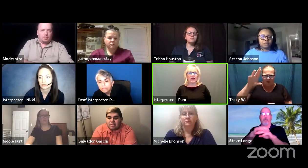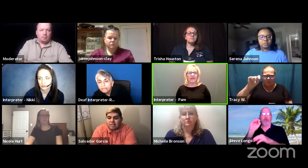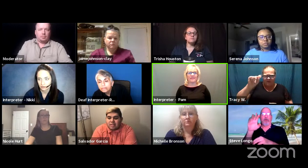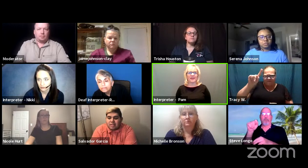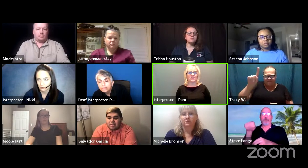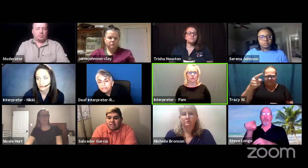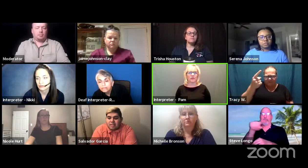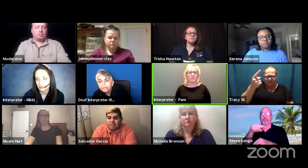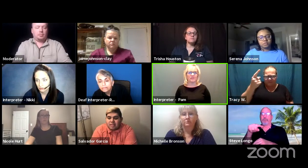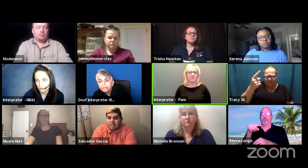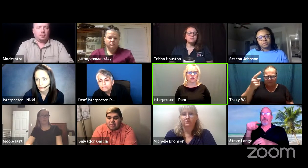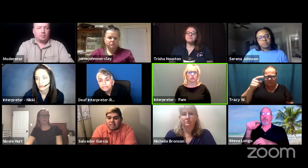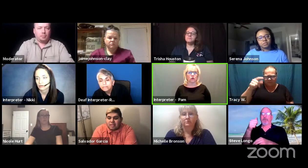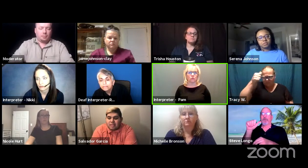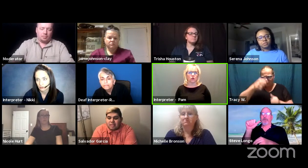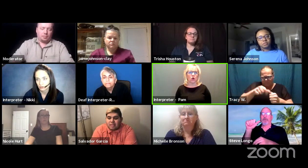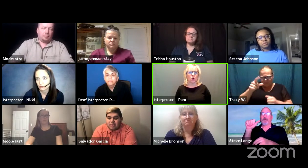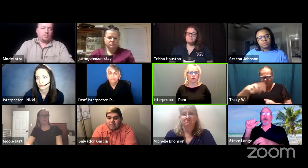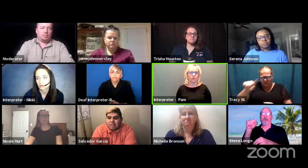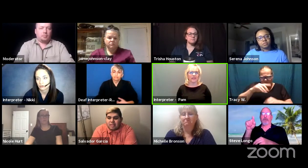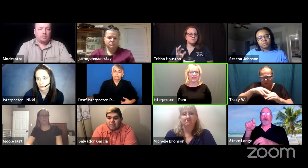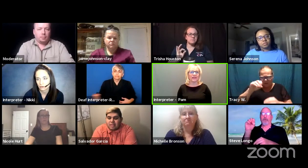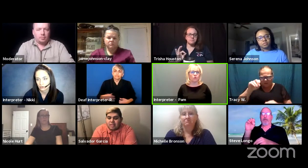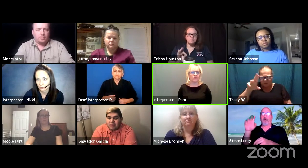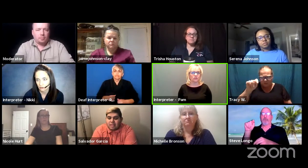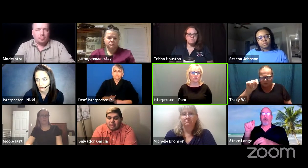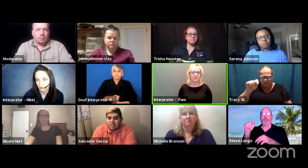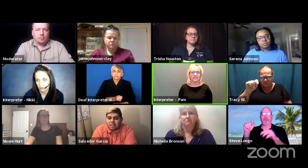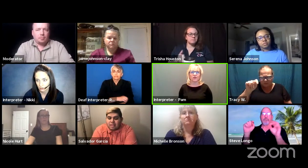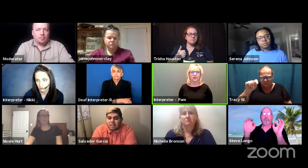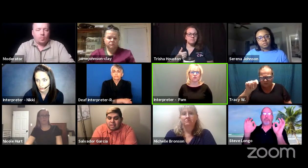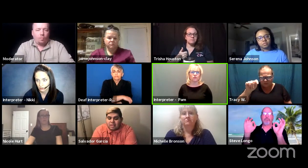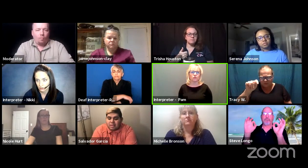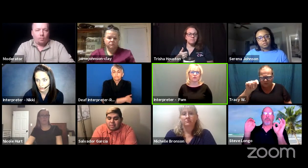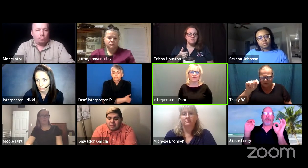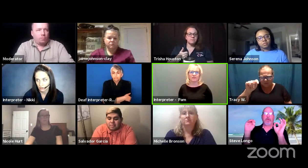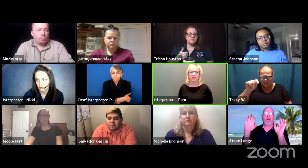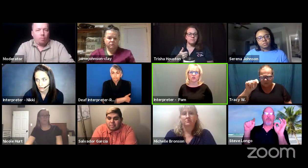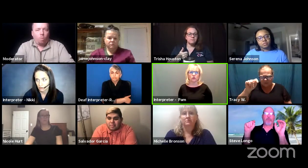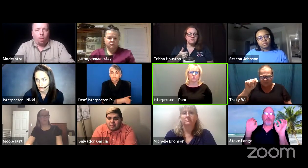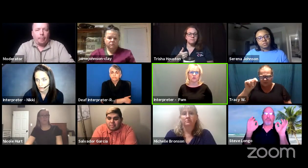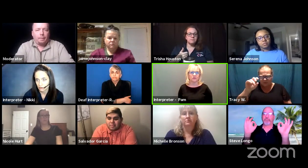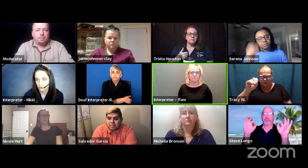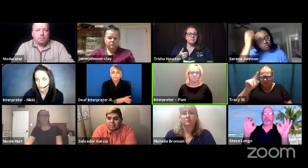And that is for the month of October only. Any questions in regards to the month of October?